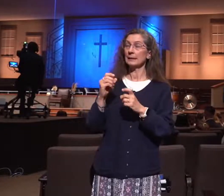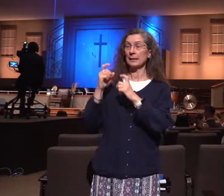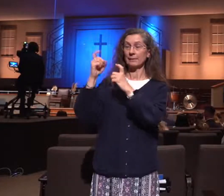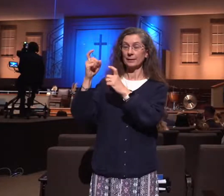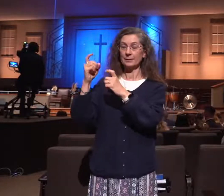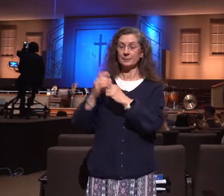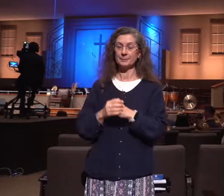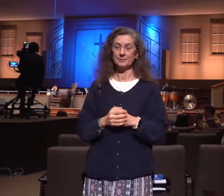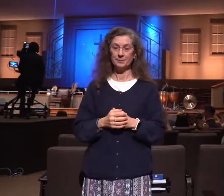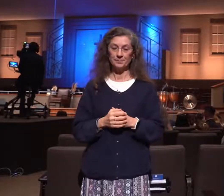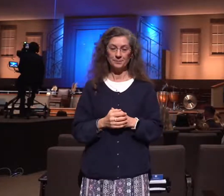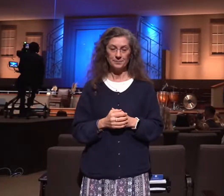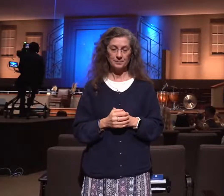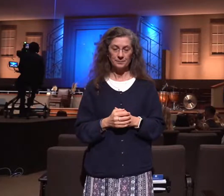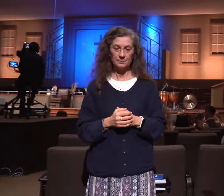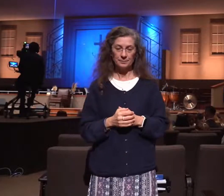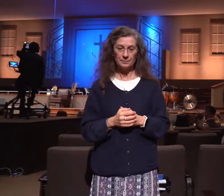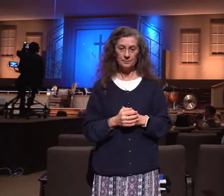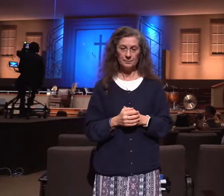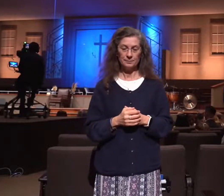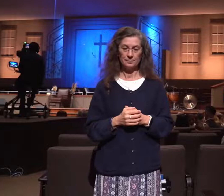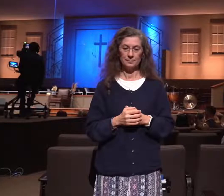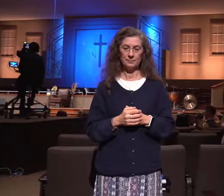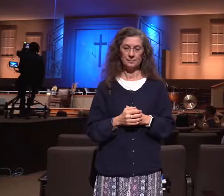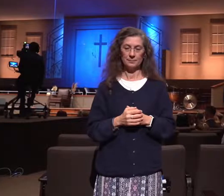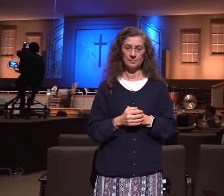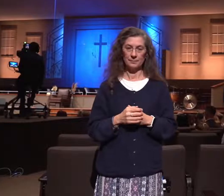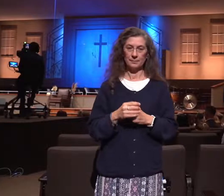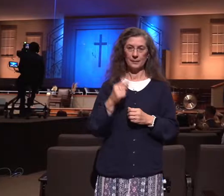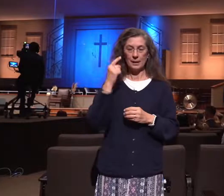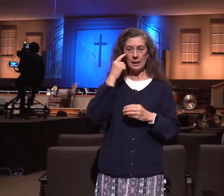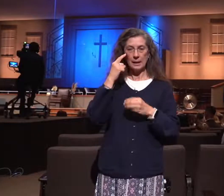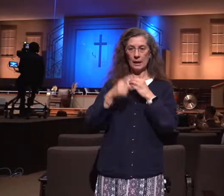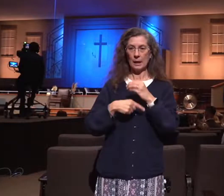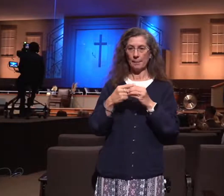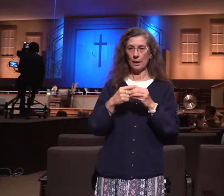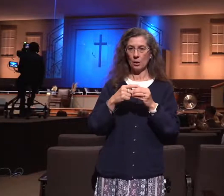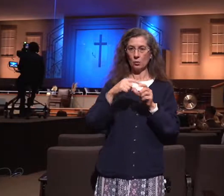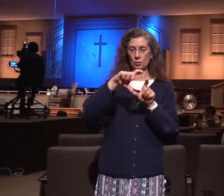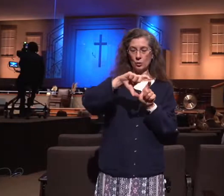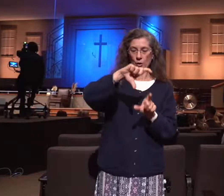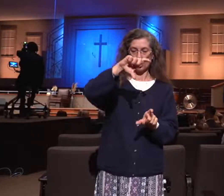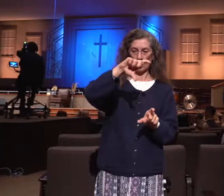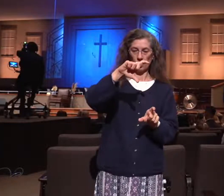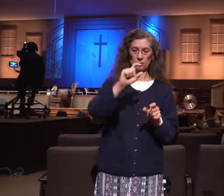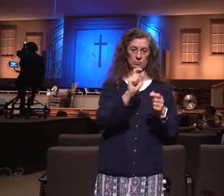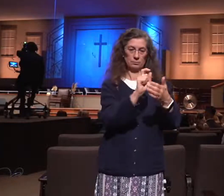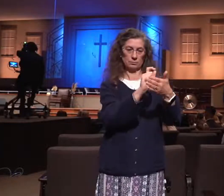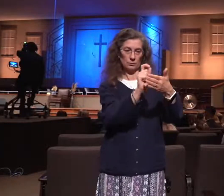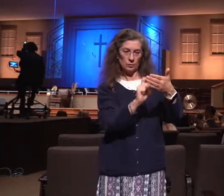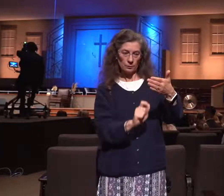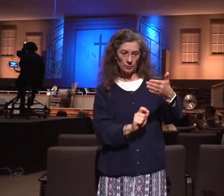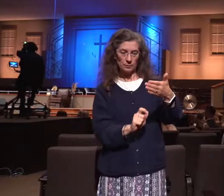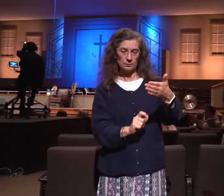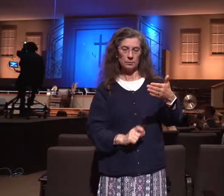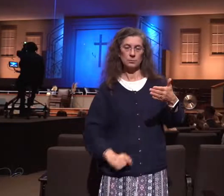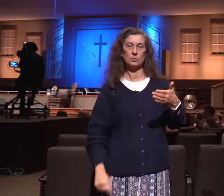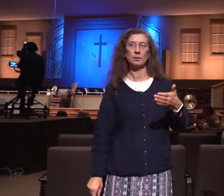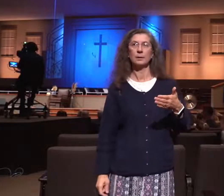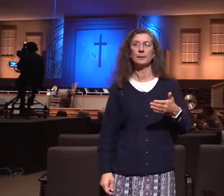I trust you think about that card tonight and the things that are on the card.